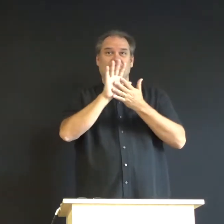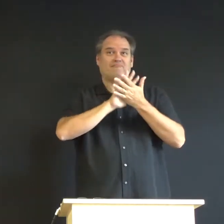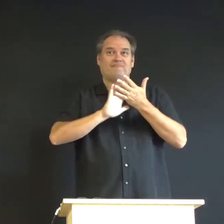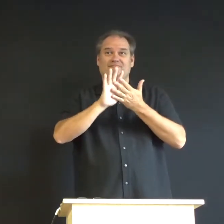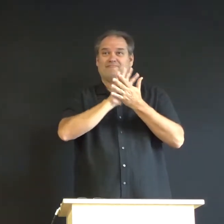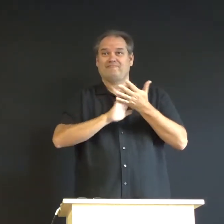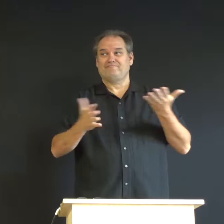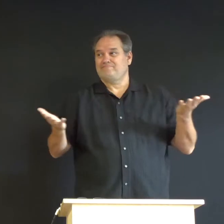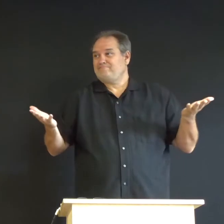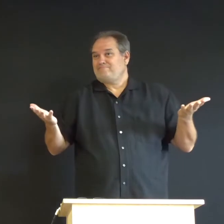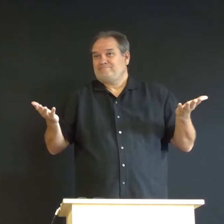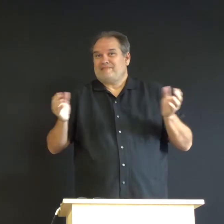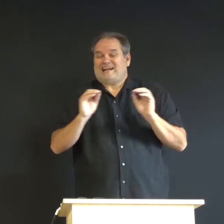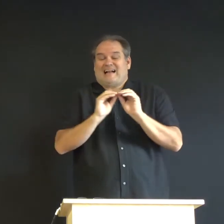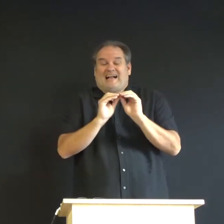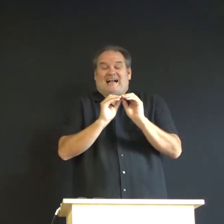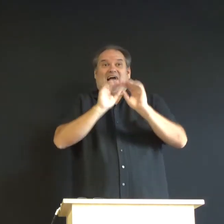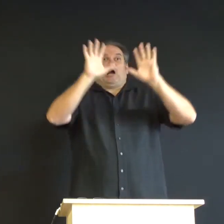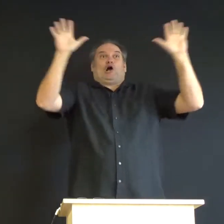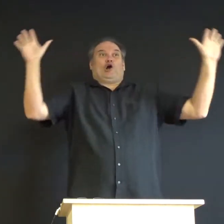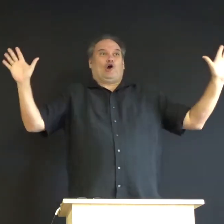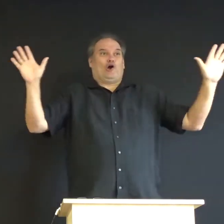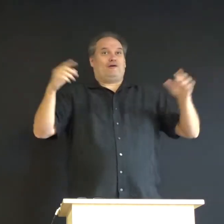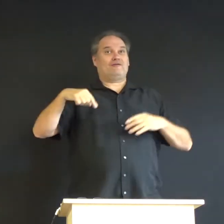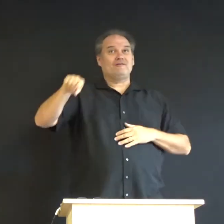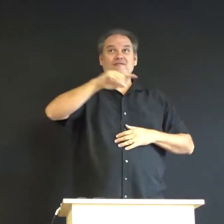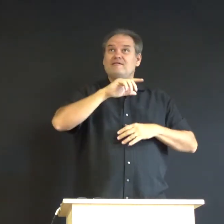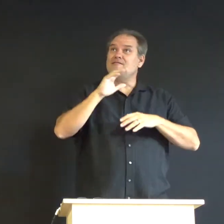Savior. There's no vagueness in it. It's clear